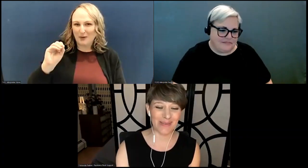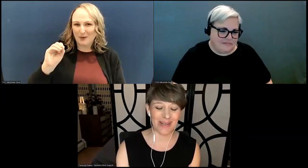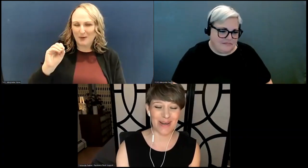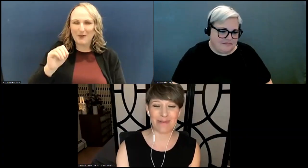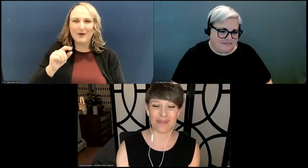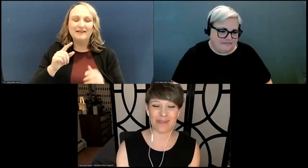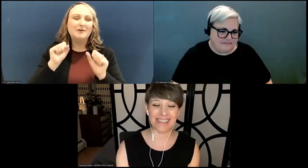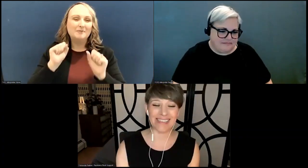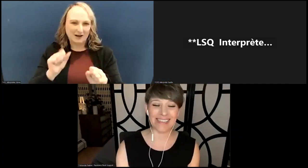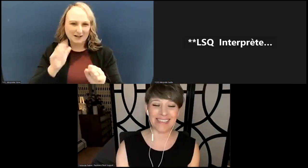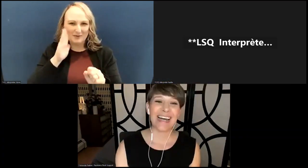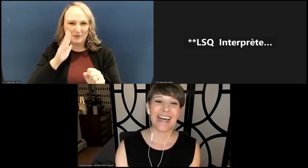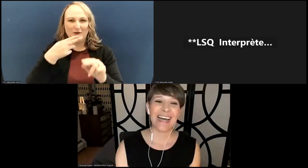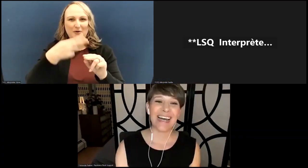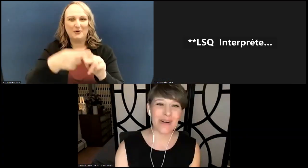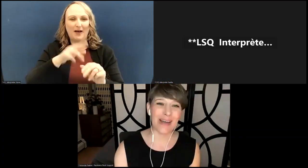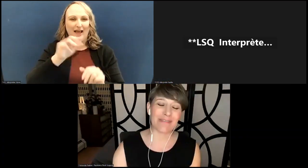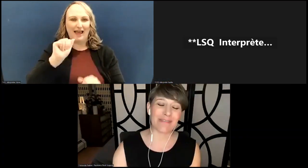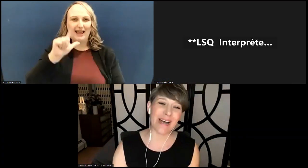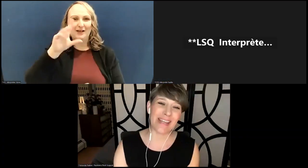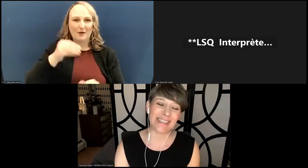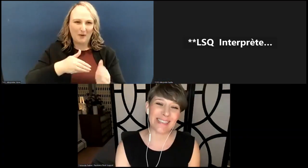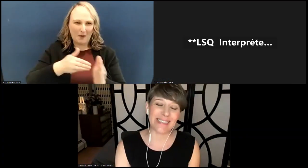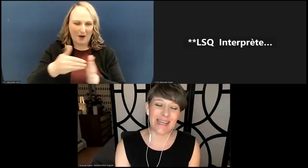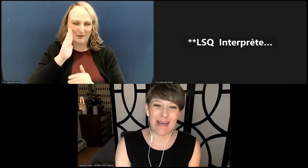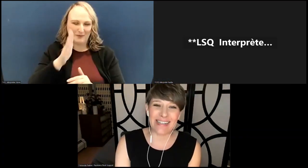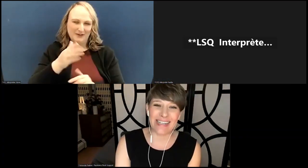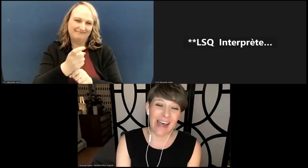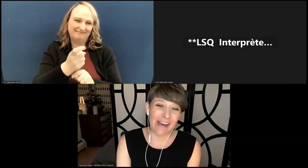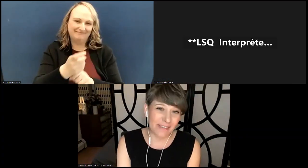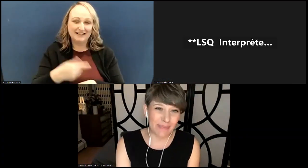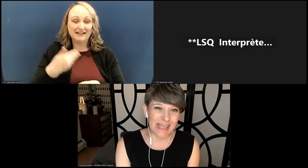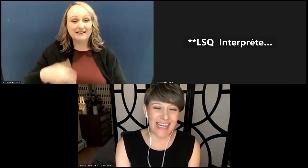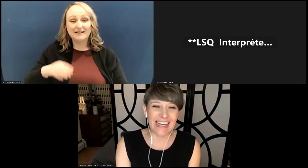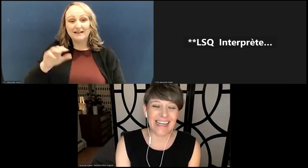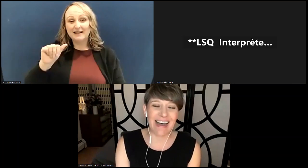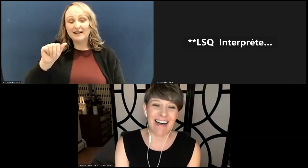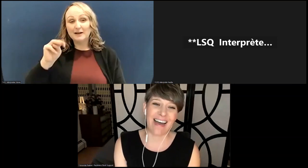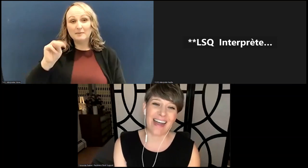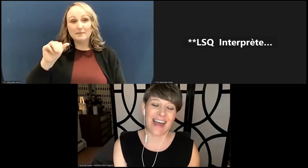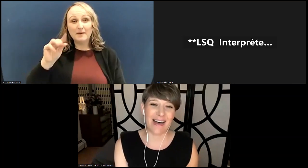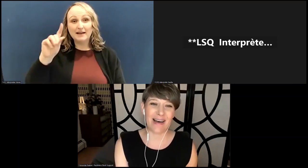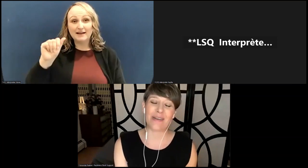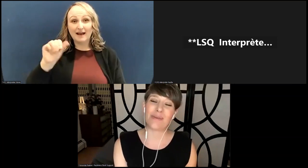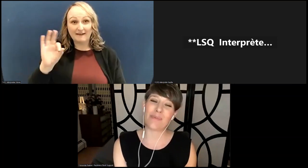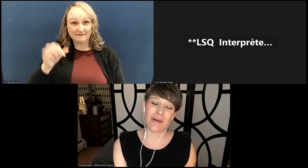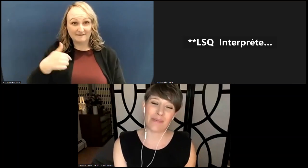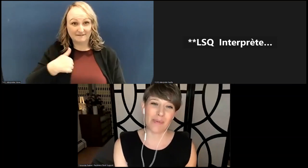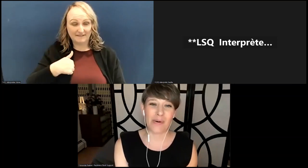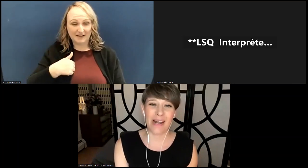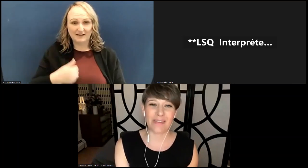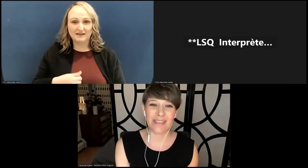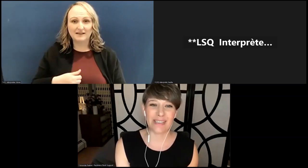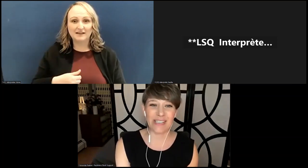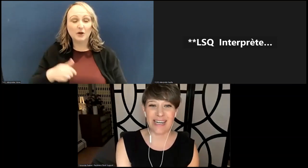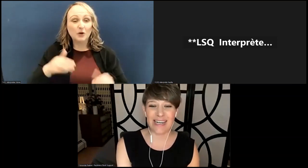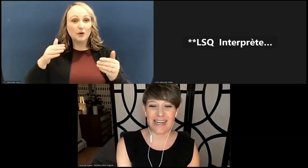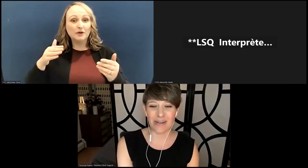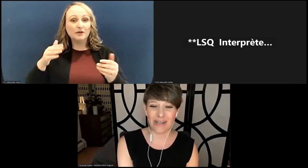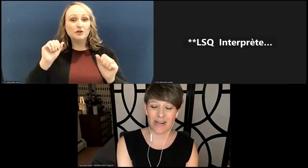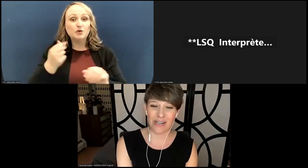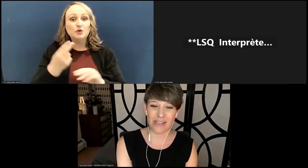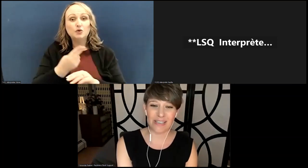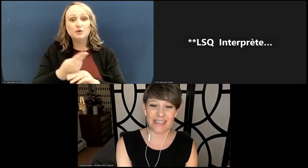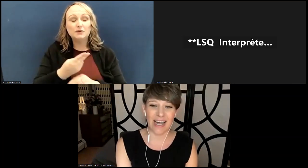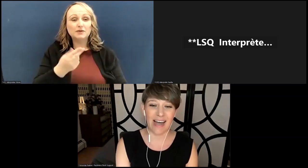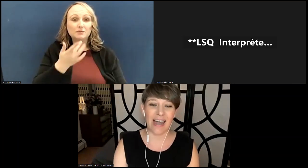times throughout the conference. Hello, everyone. This is Amanda F. speaking. I welcome the pronouns she,